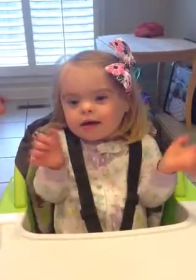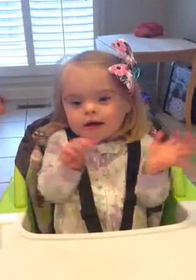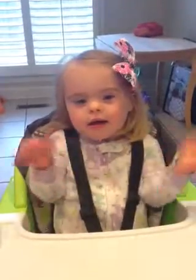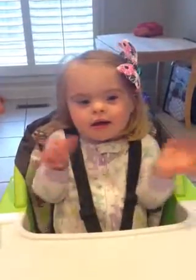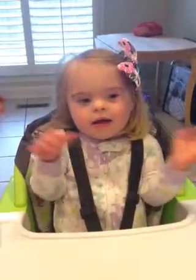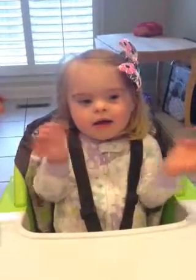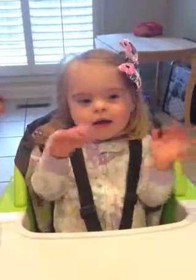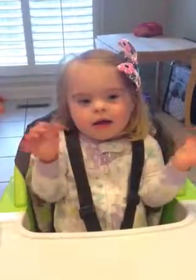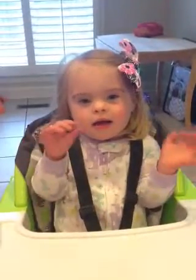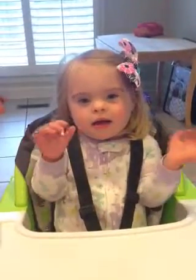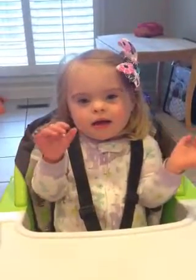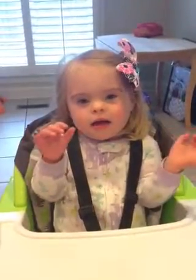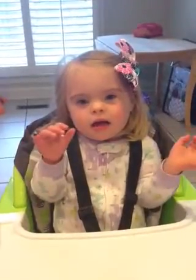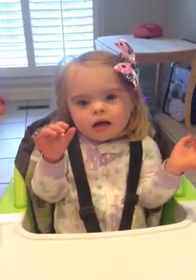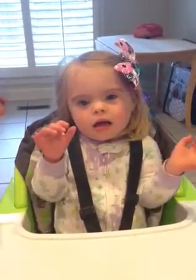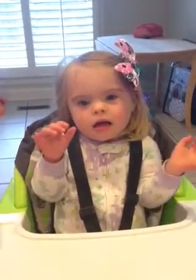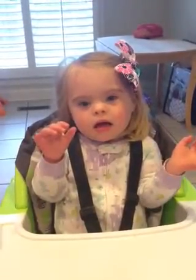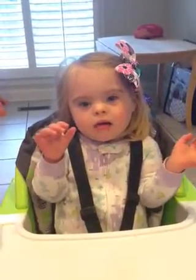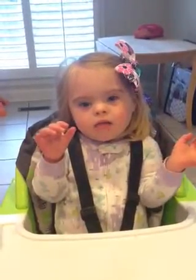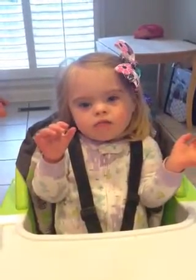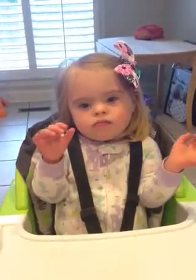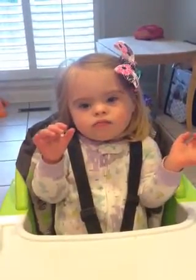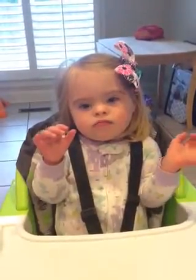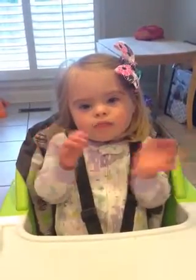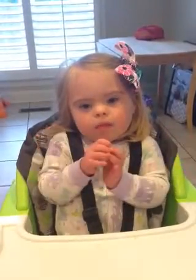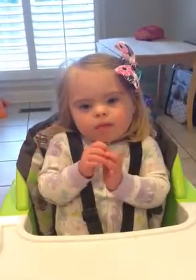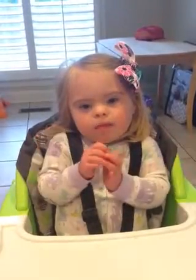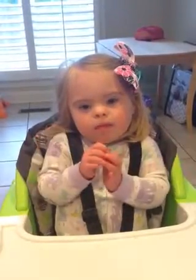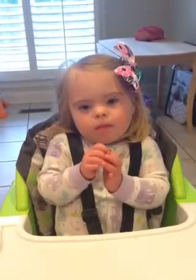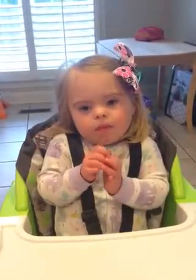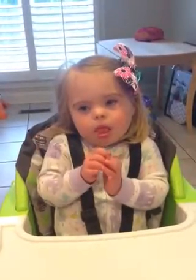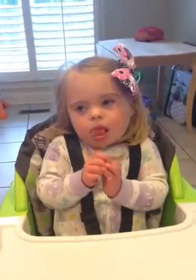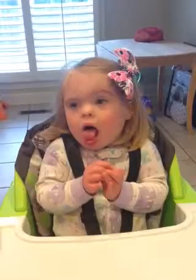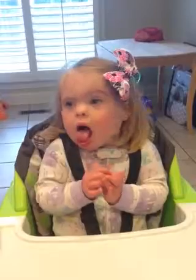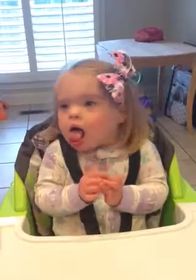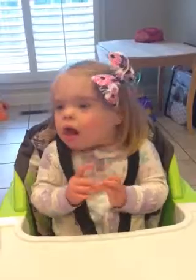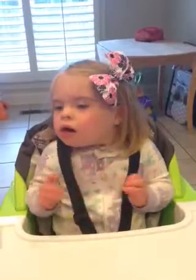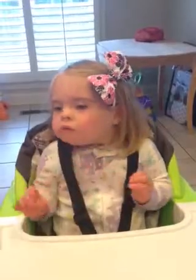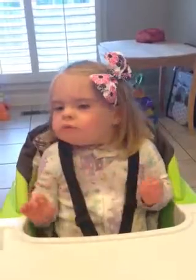All done. Sometimes it's a little more emphatic than that.